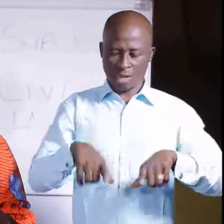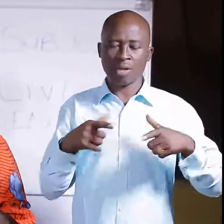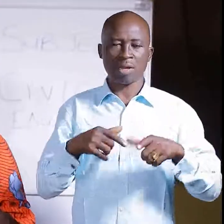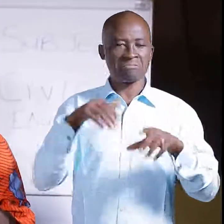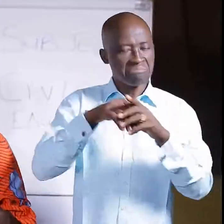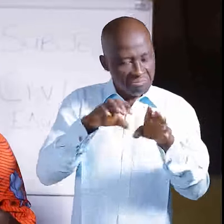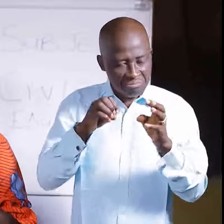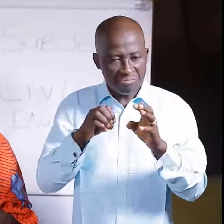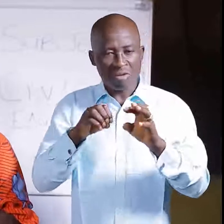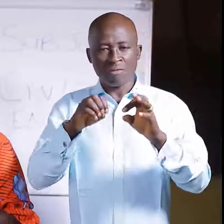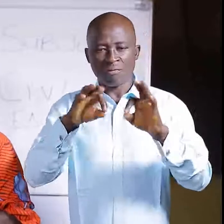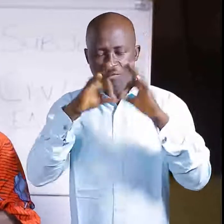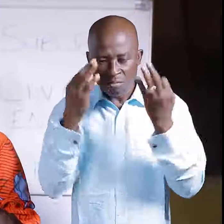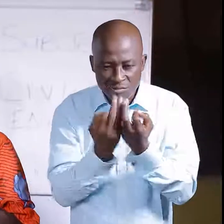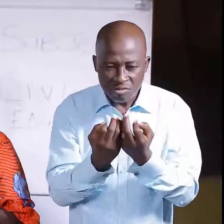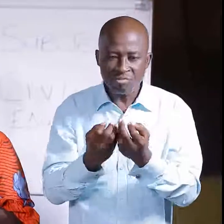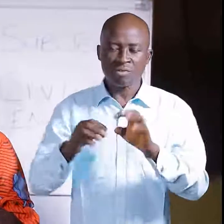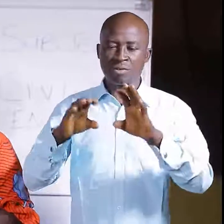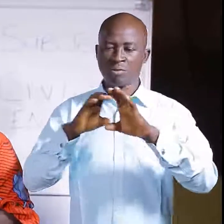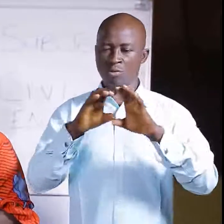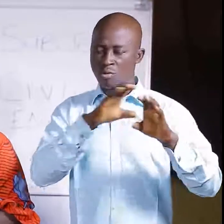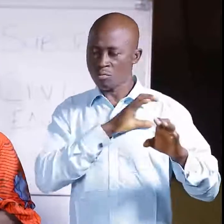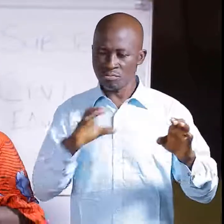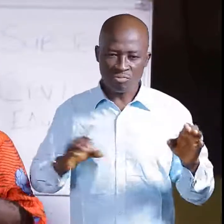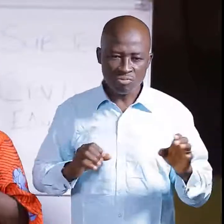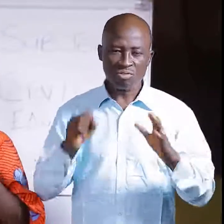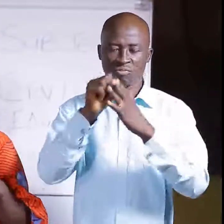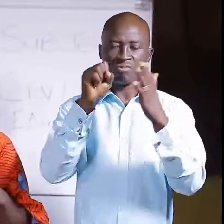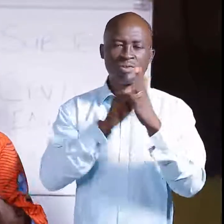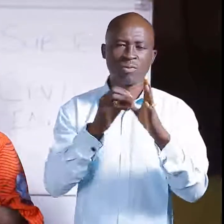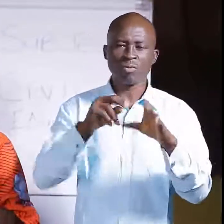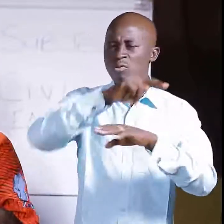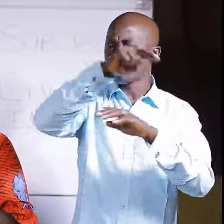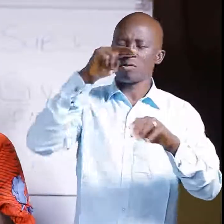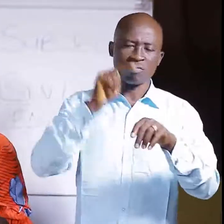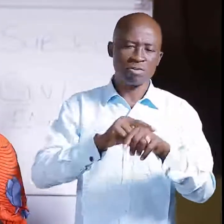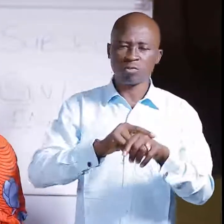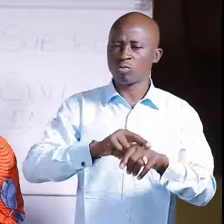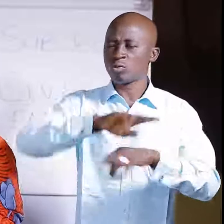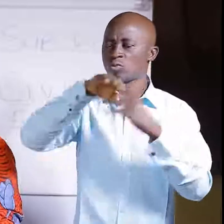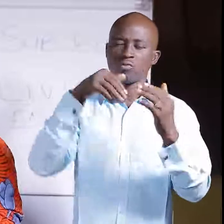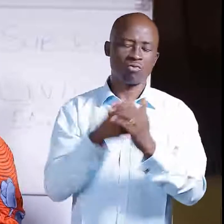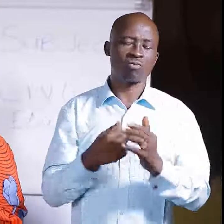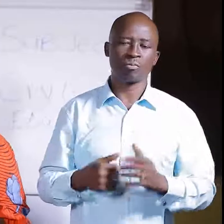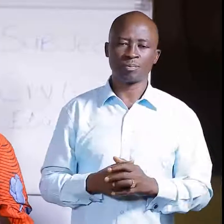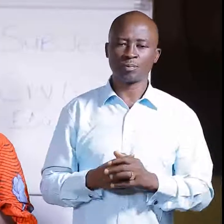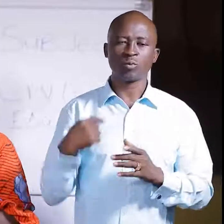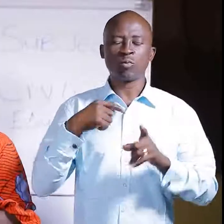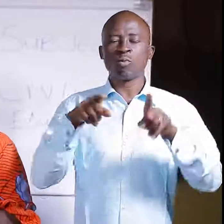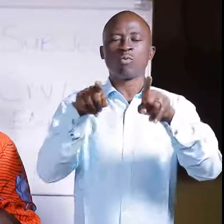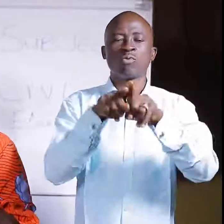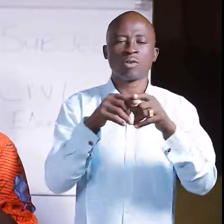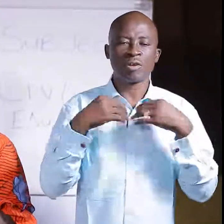in the family, either in the community, either in the state or the nation at large. We also